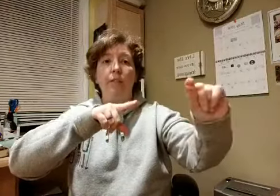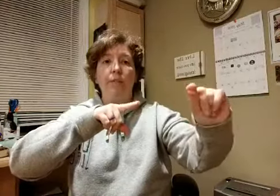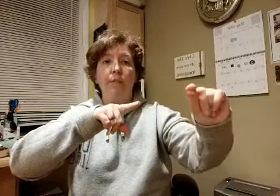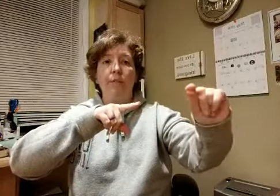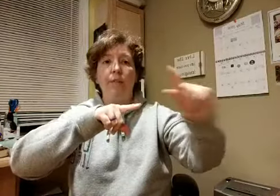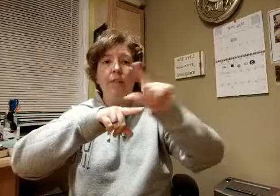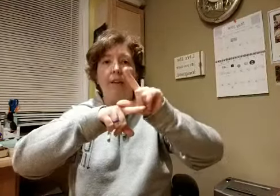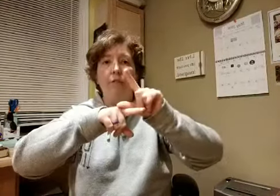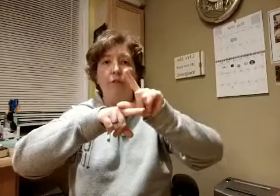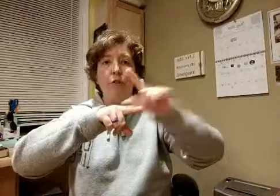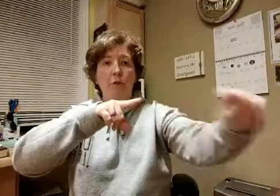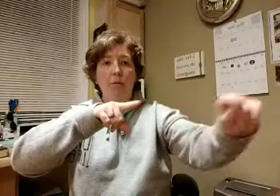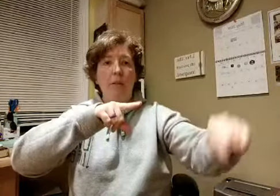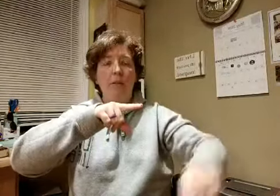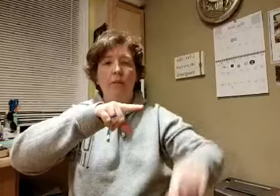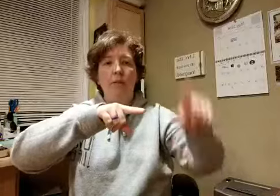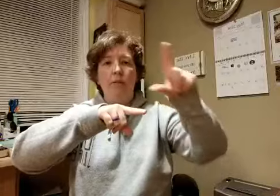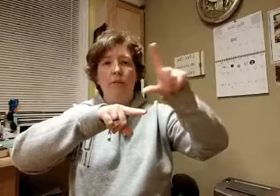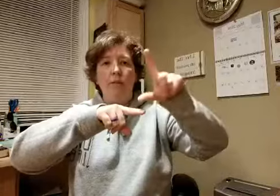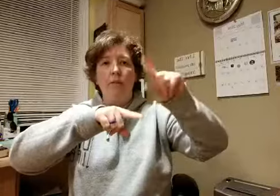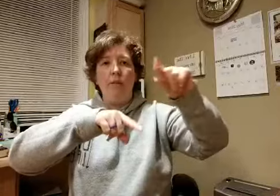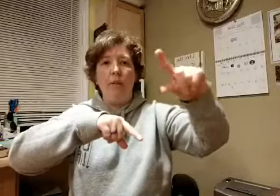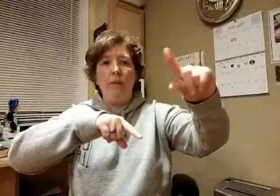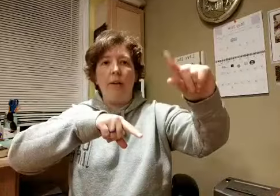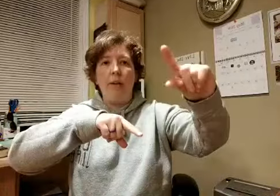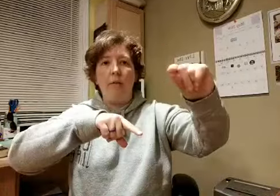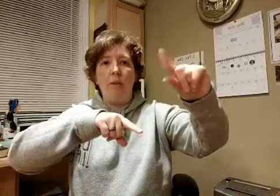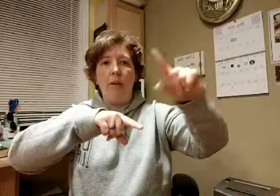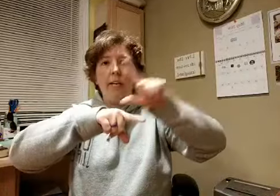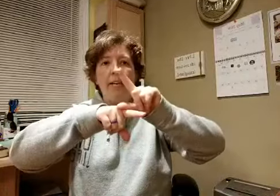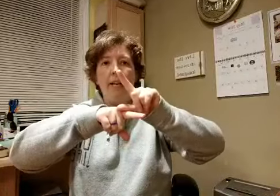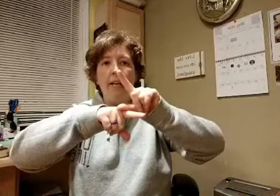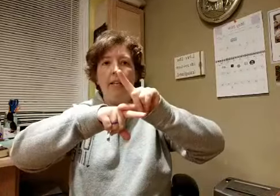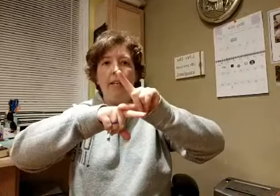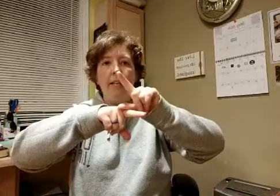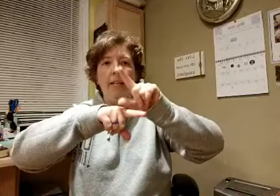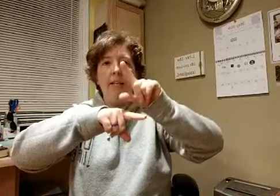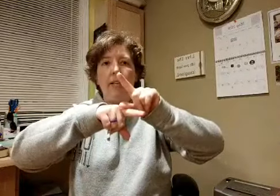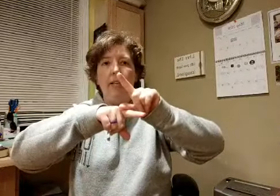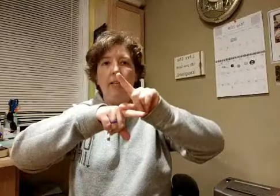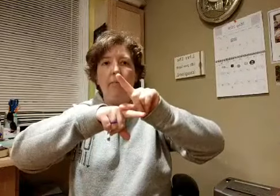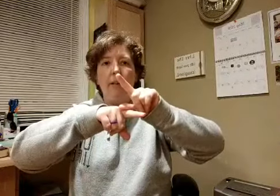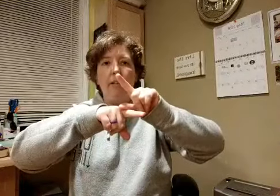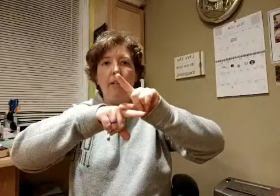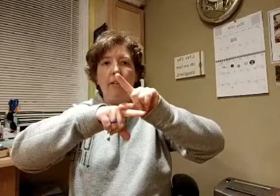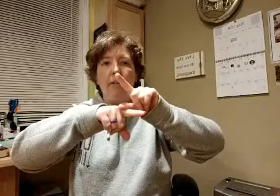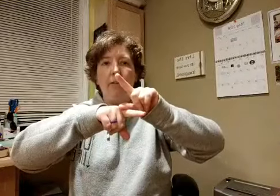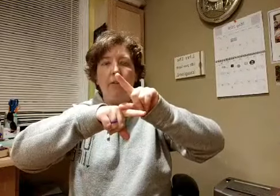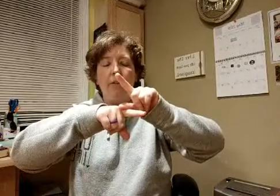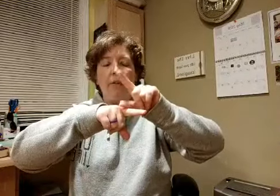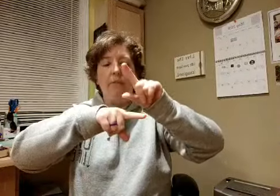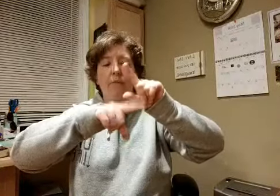the sign for zoom, so like the 20 hand is resting on your